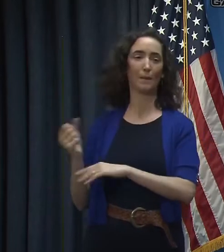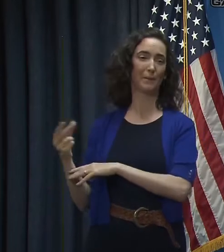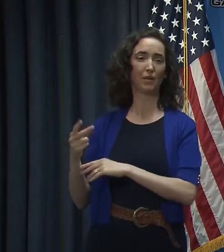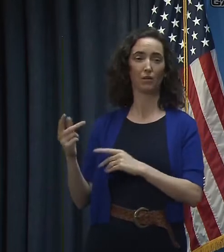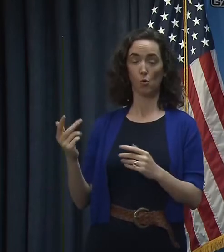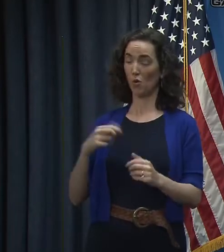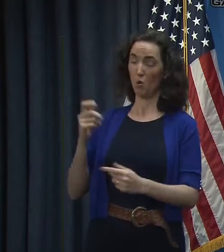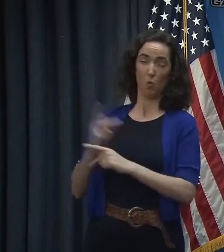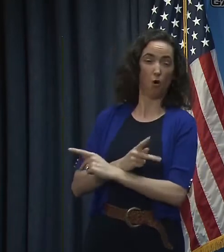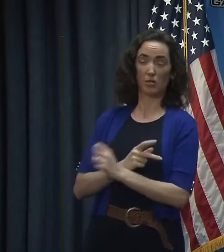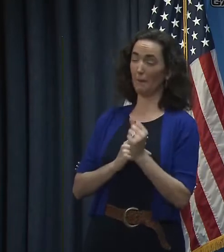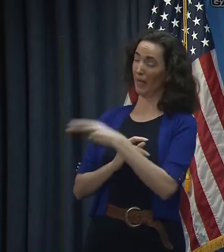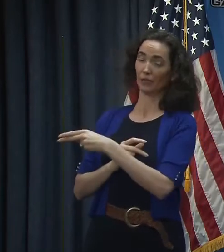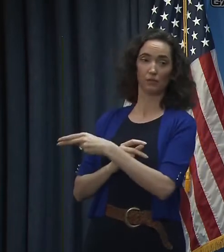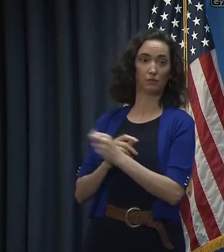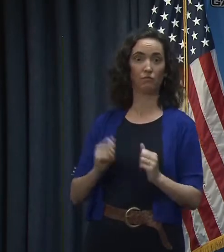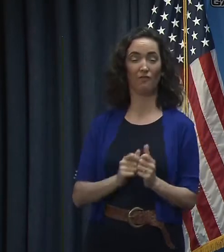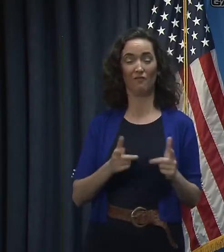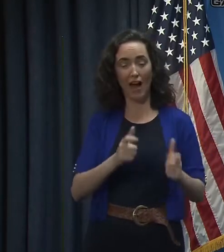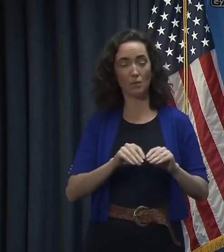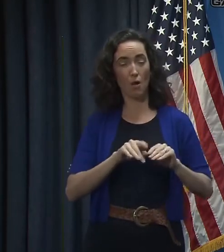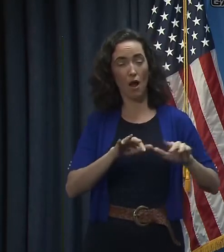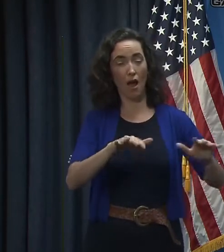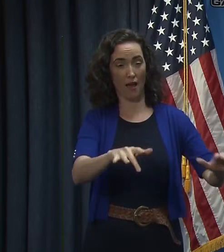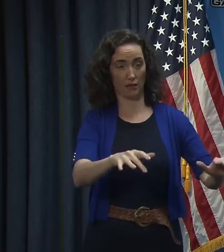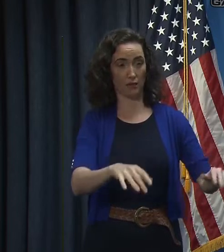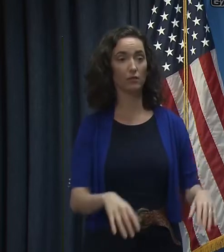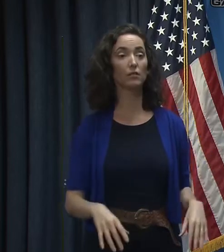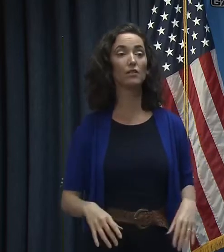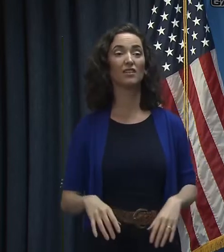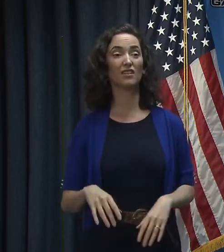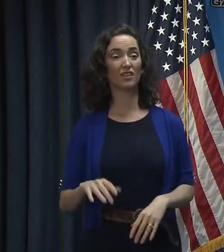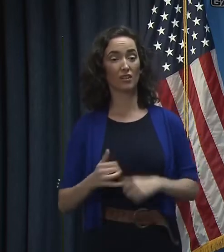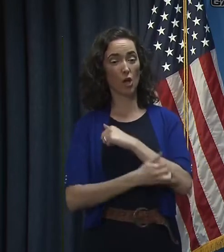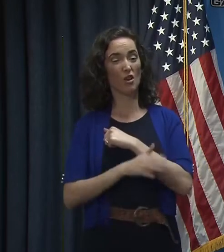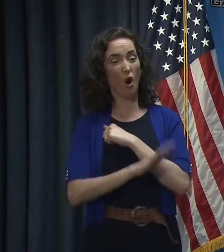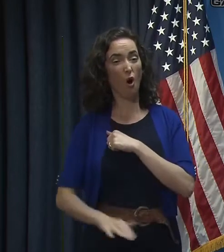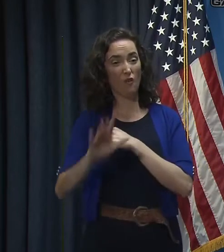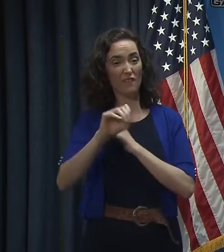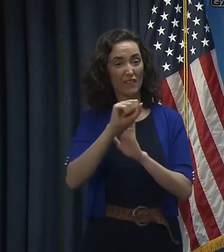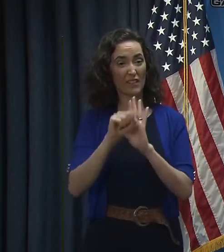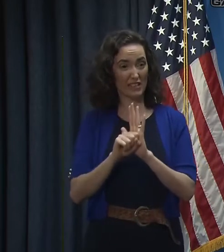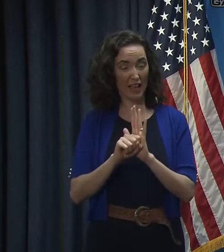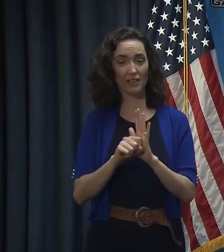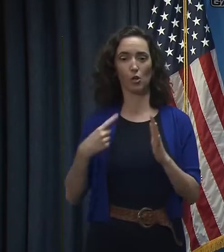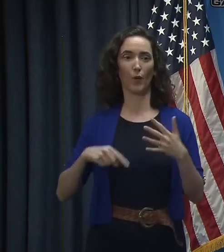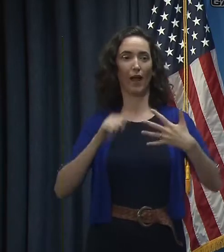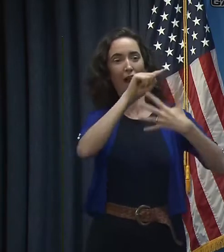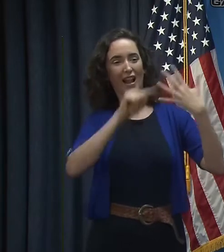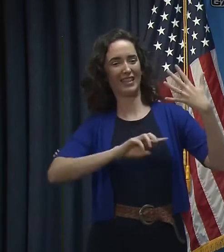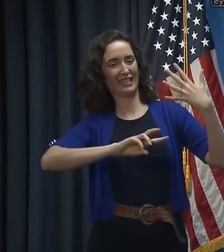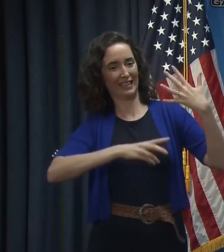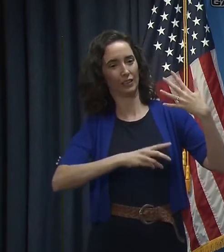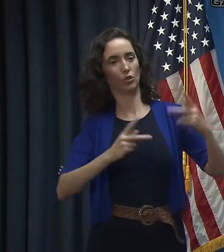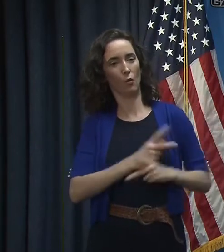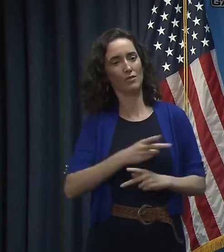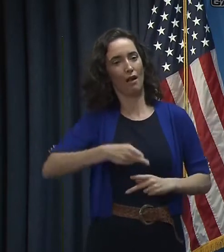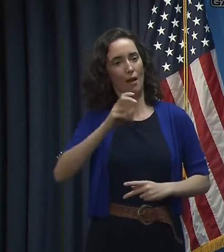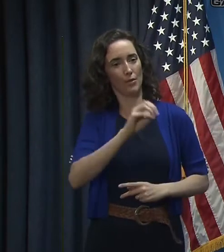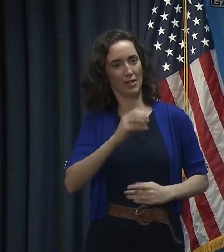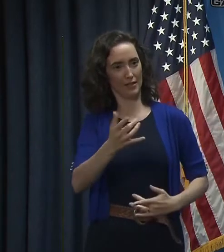Again, we're still 6th in cases per capita for the entire country. As best I can tell, none of the top 10